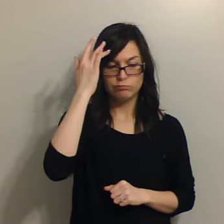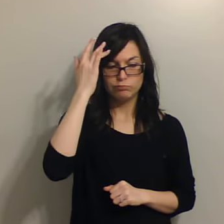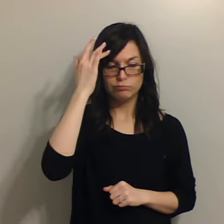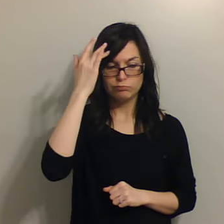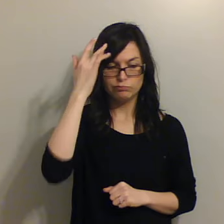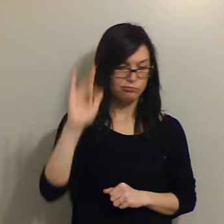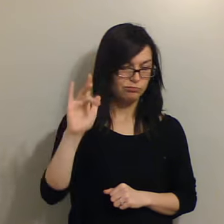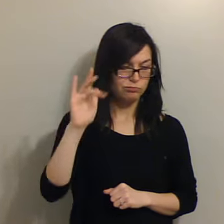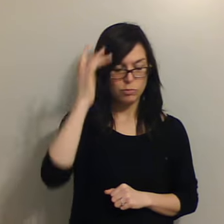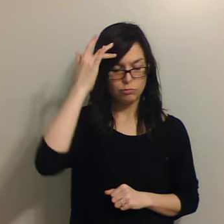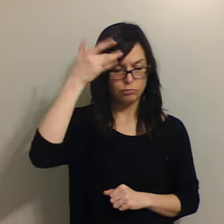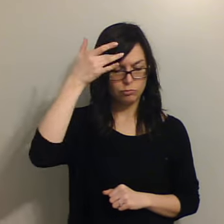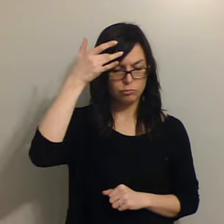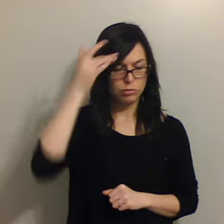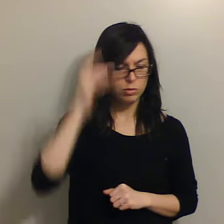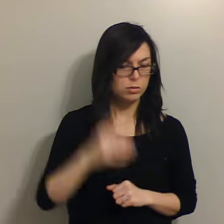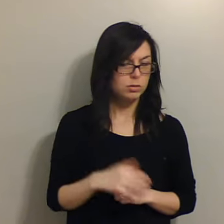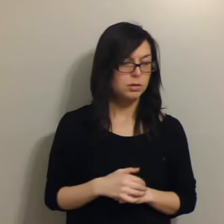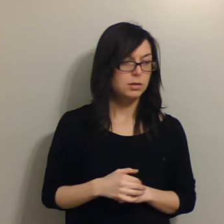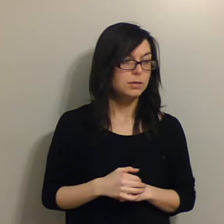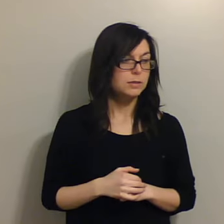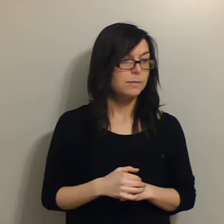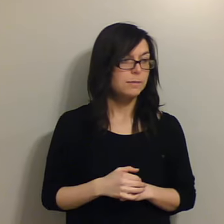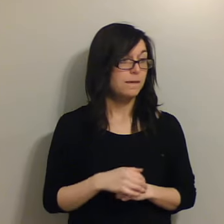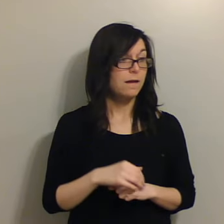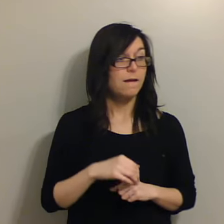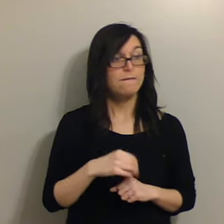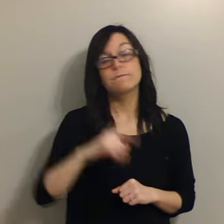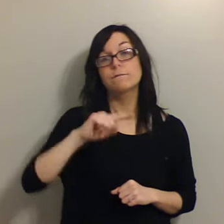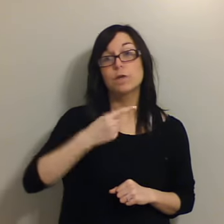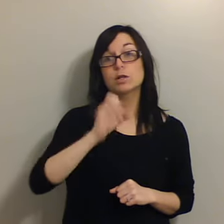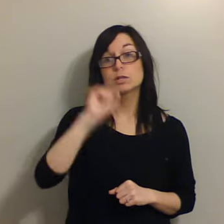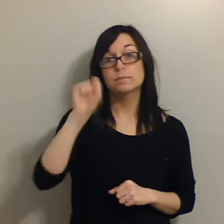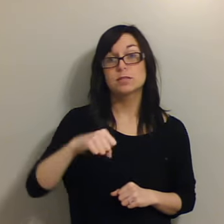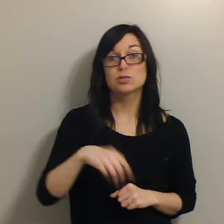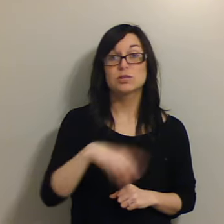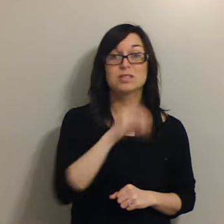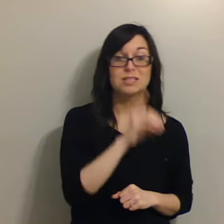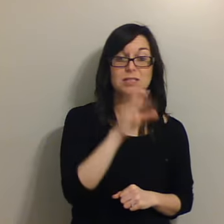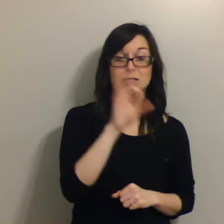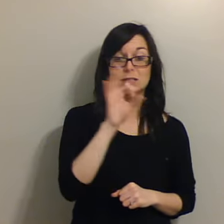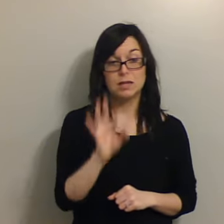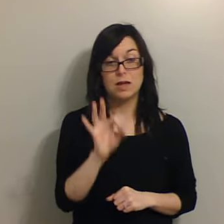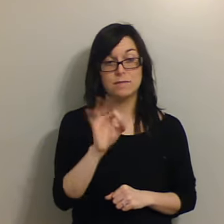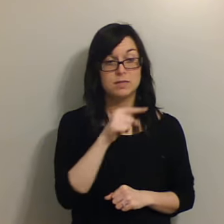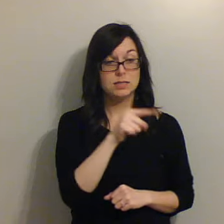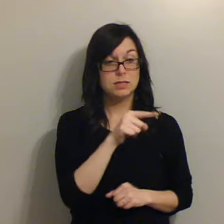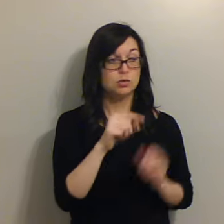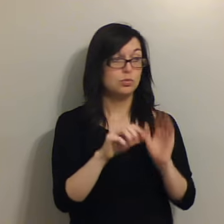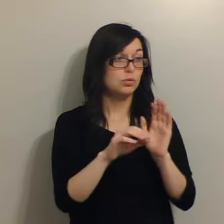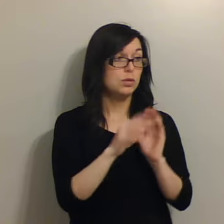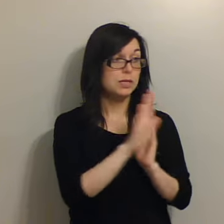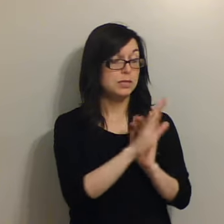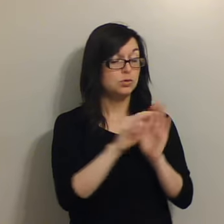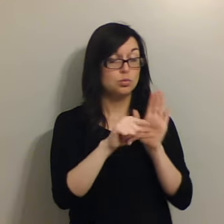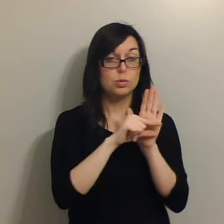apps. His second term was no better, and he didn't call him in for a conference. He didn't warn him that if